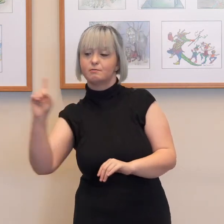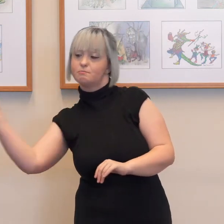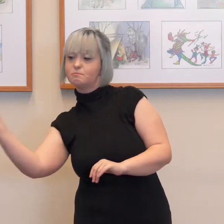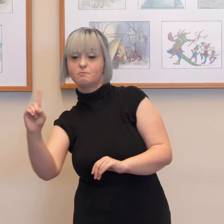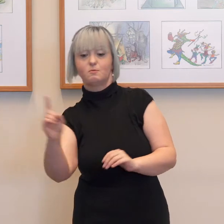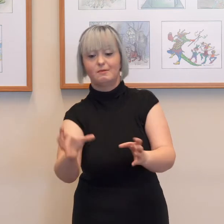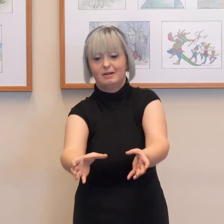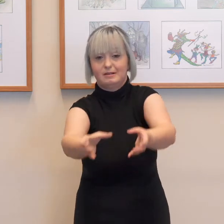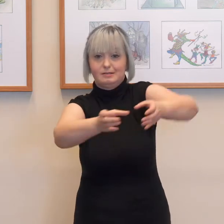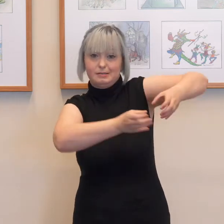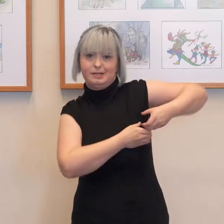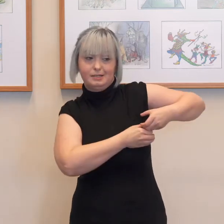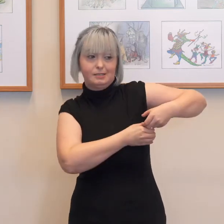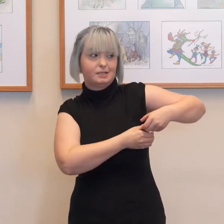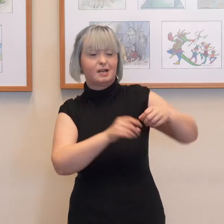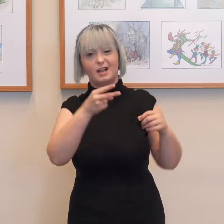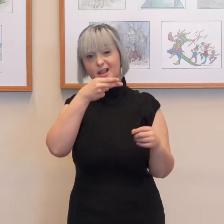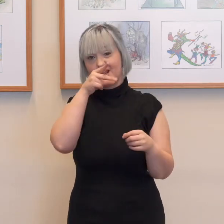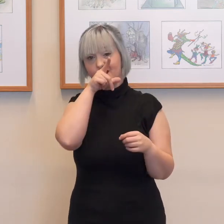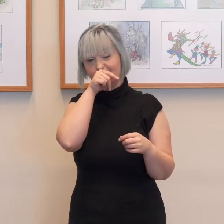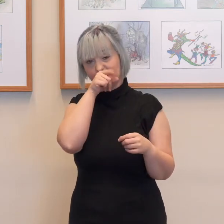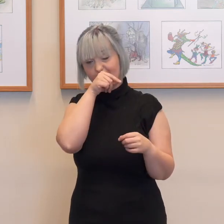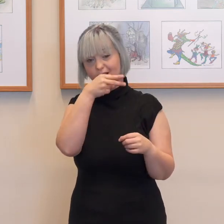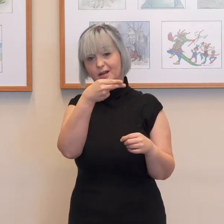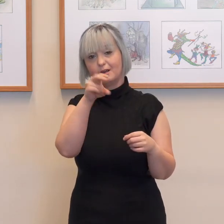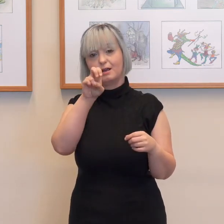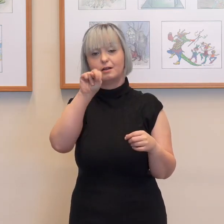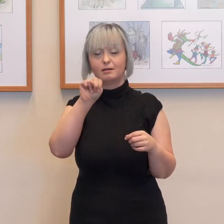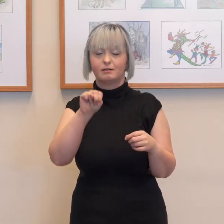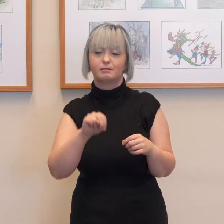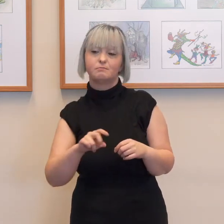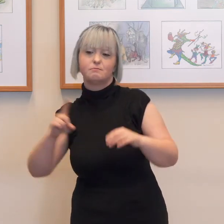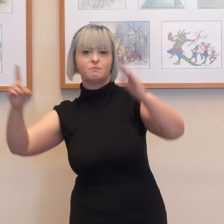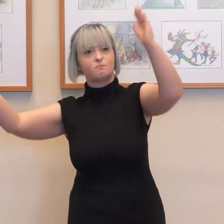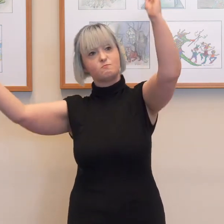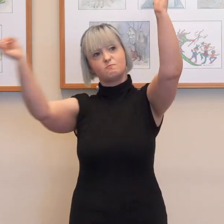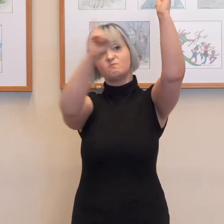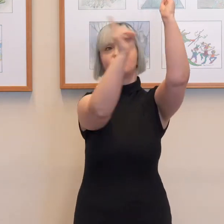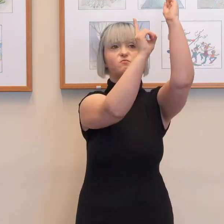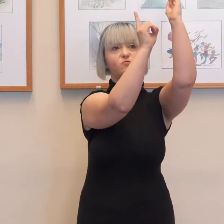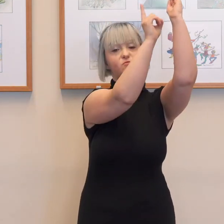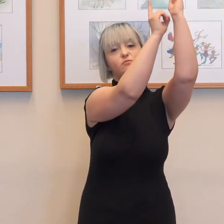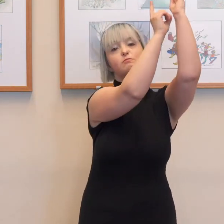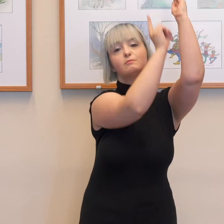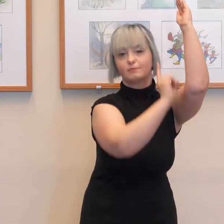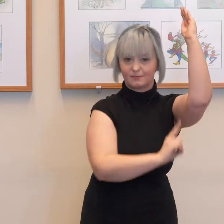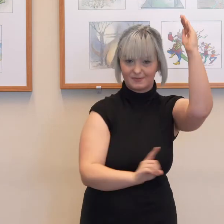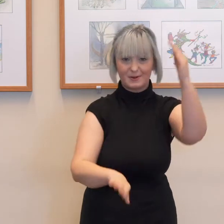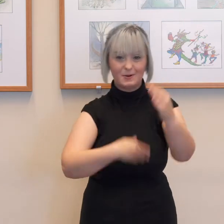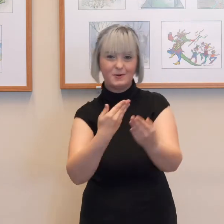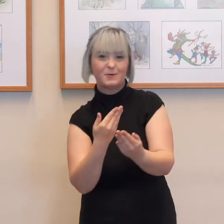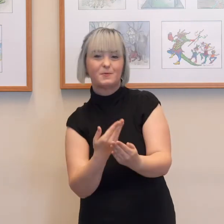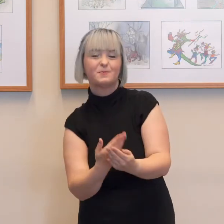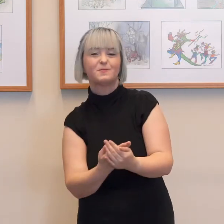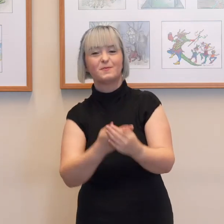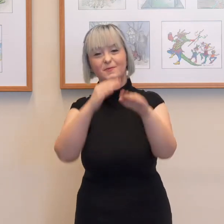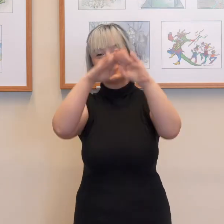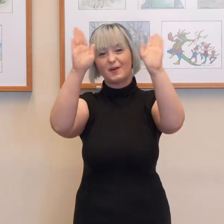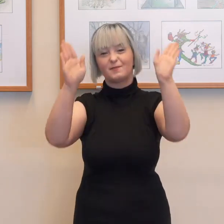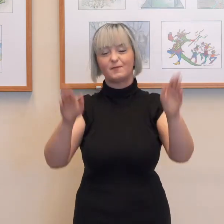So Jack hurried in, snatched up the hen, and raced down the beanstalk. And when he arrived